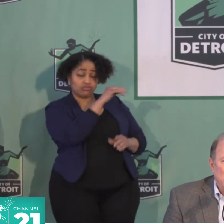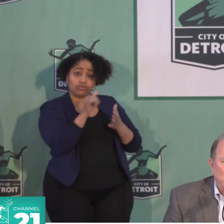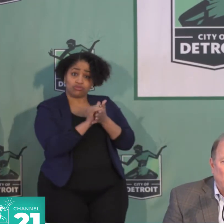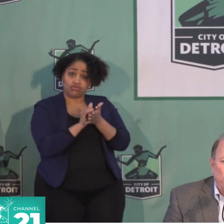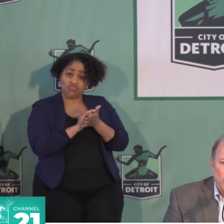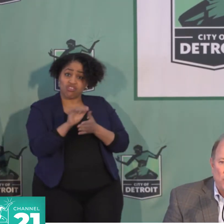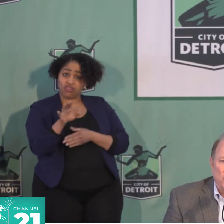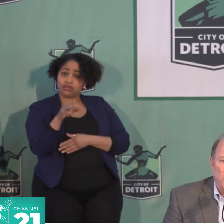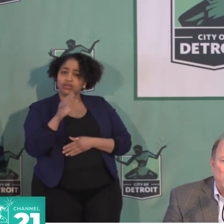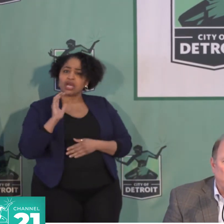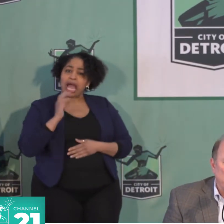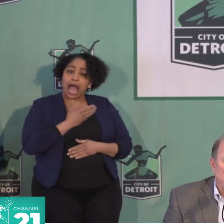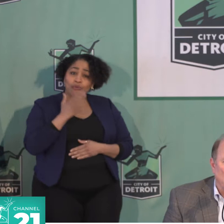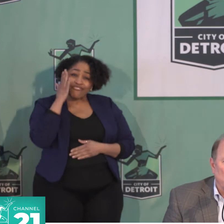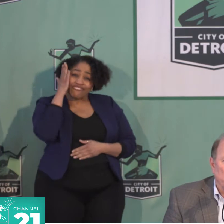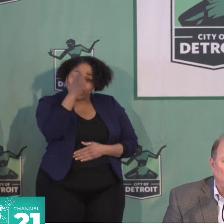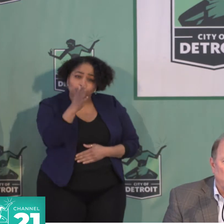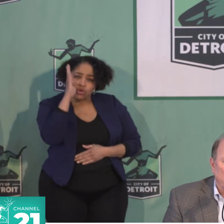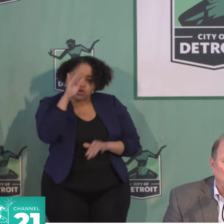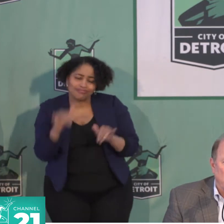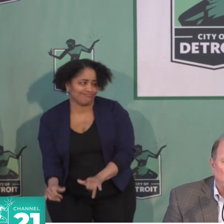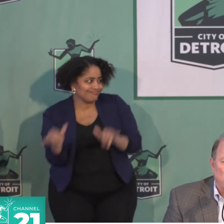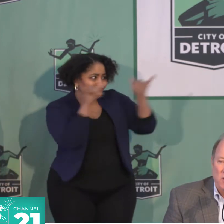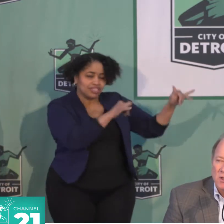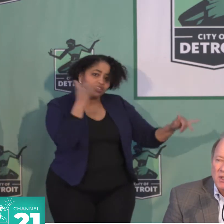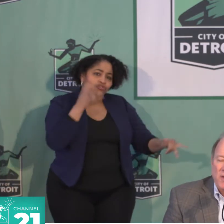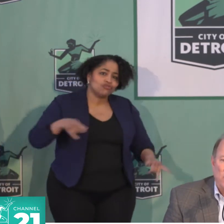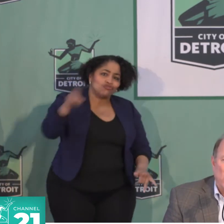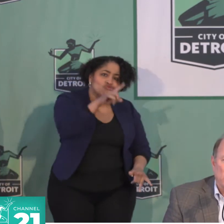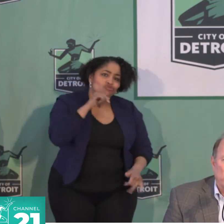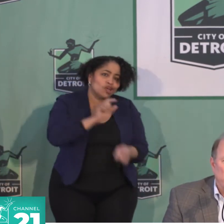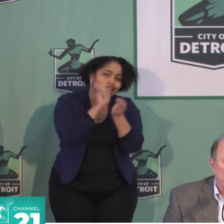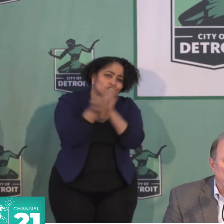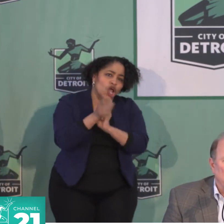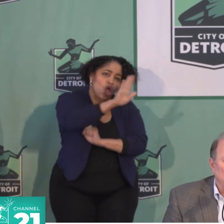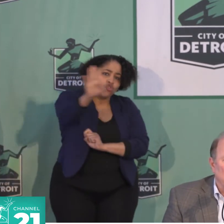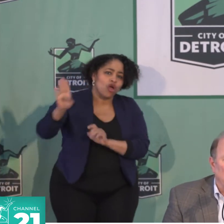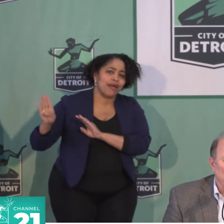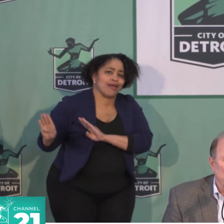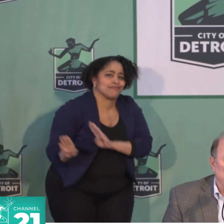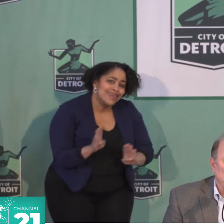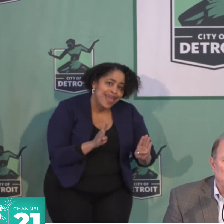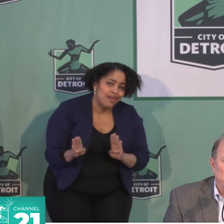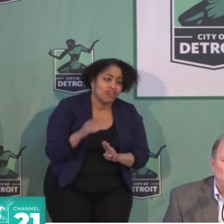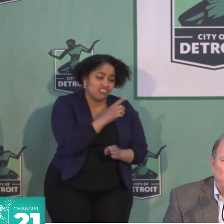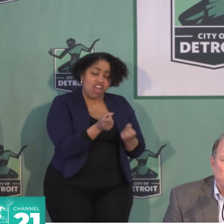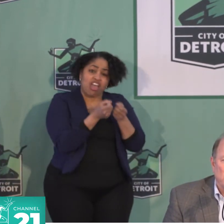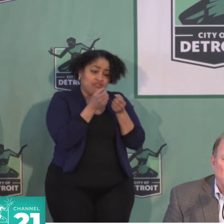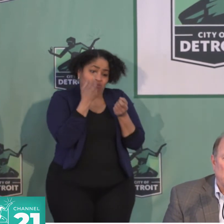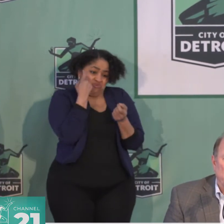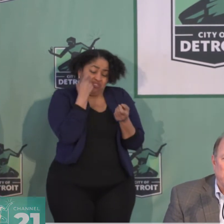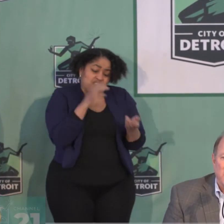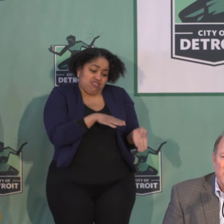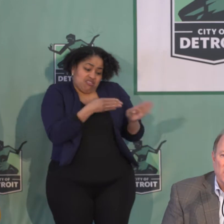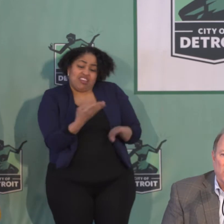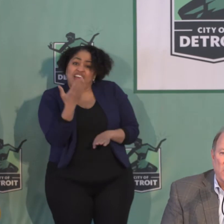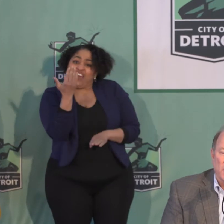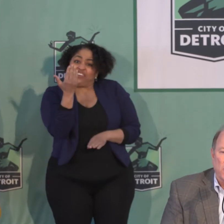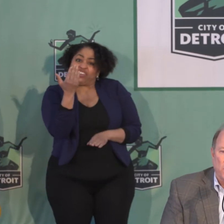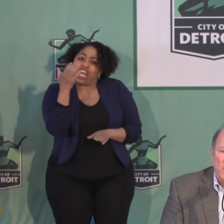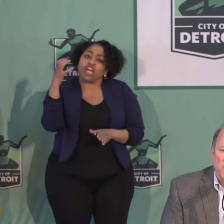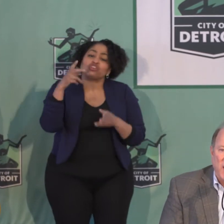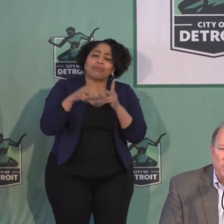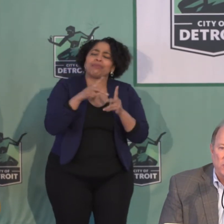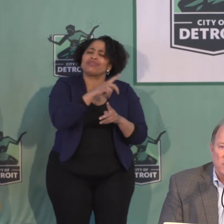it is our future if we don't change our behavior. They've lost 1,500 people in New York City. They're predicting it's going to